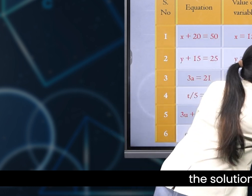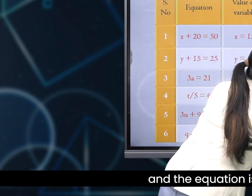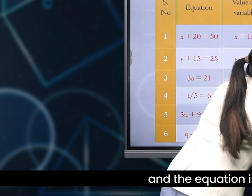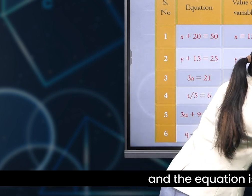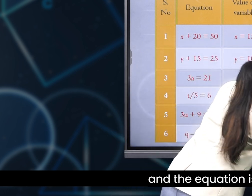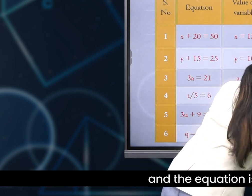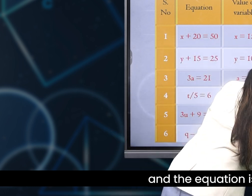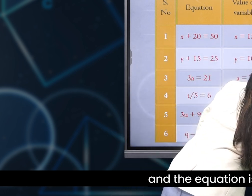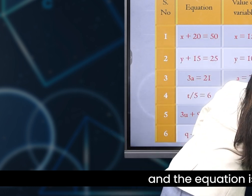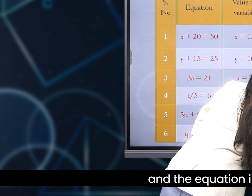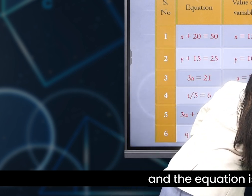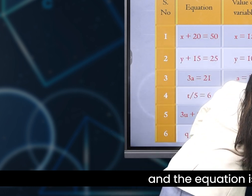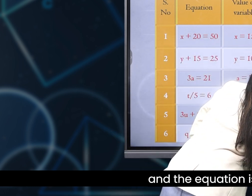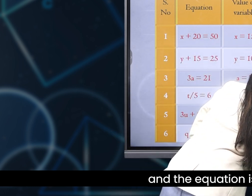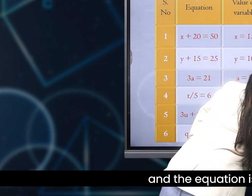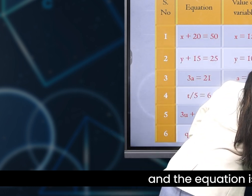and the equation is not satisfied.